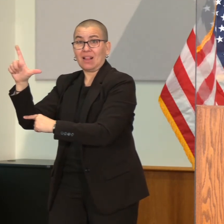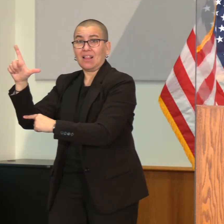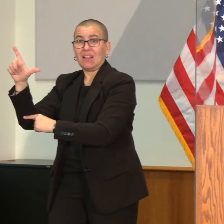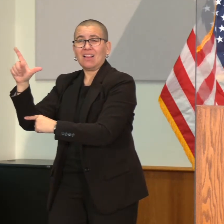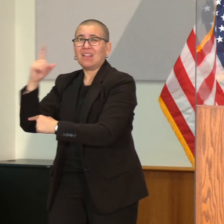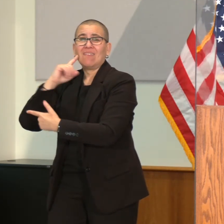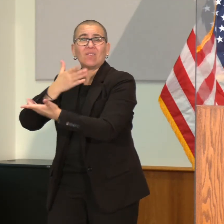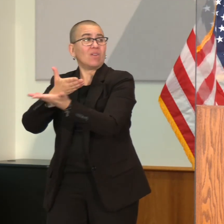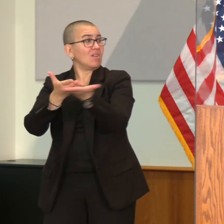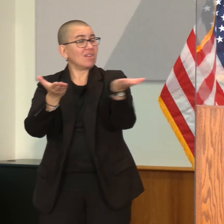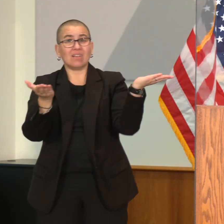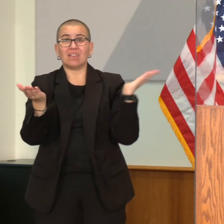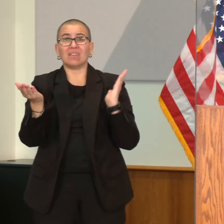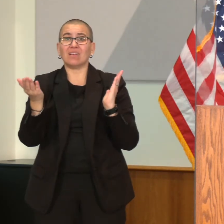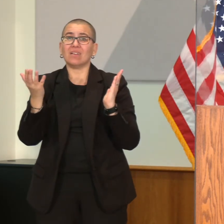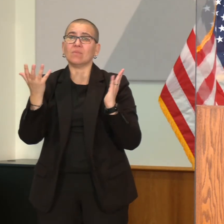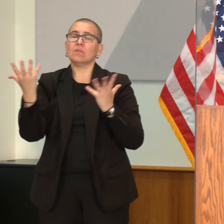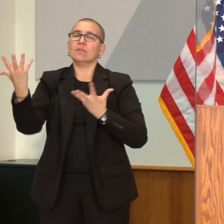moment.